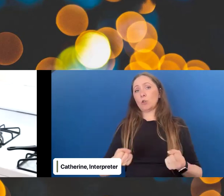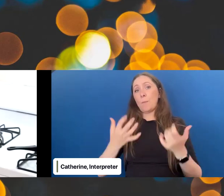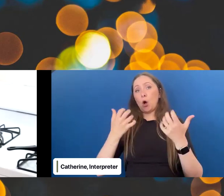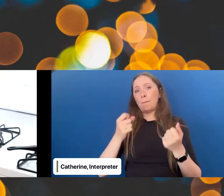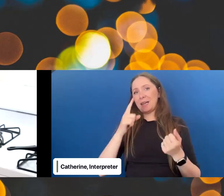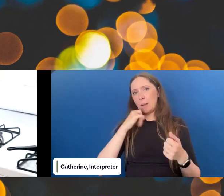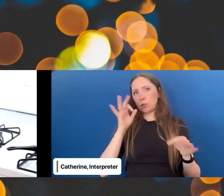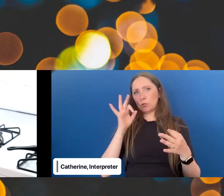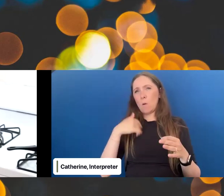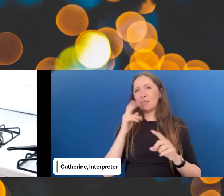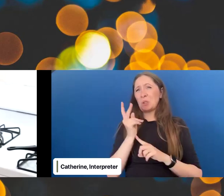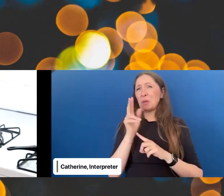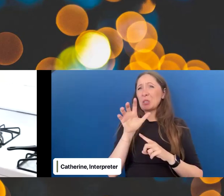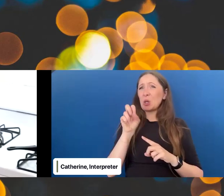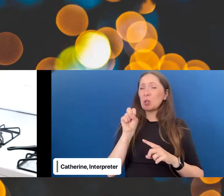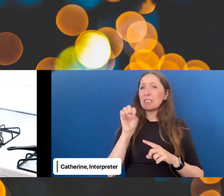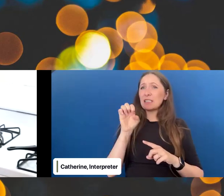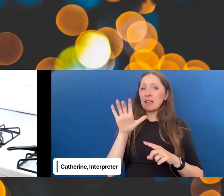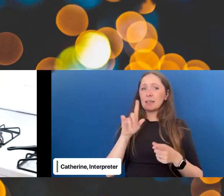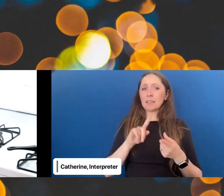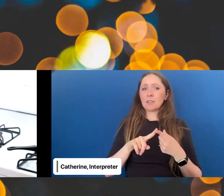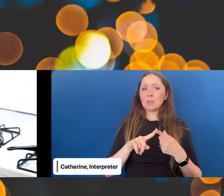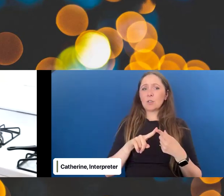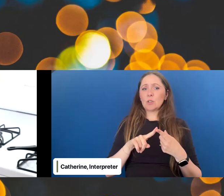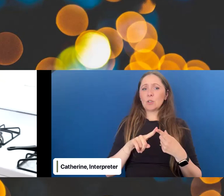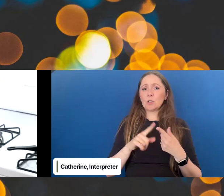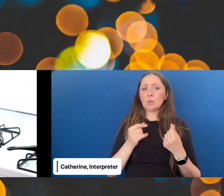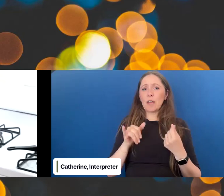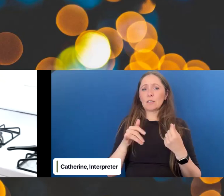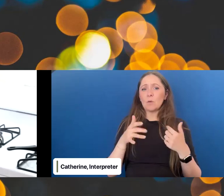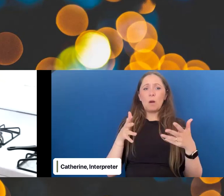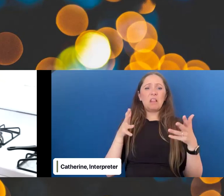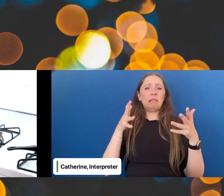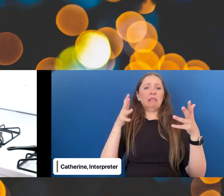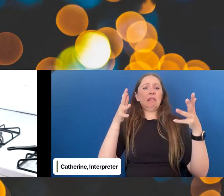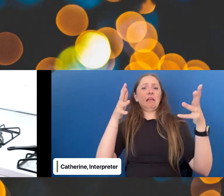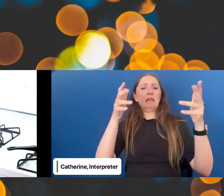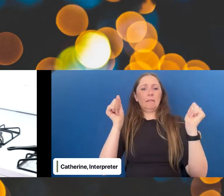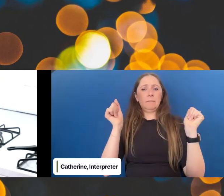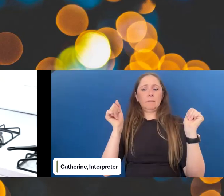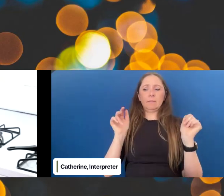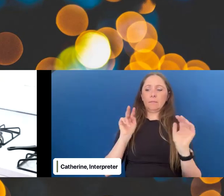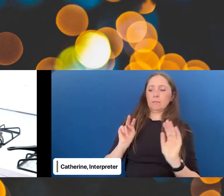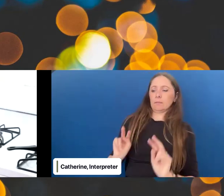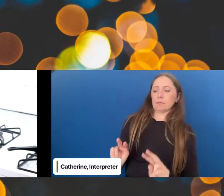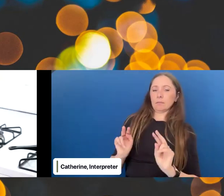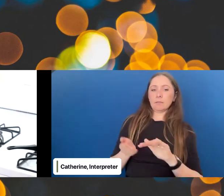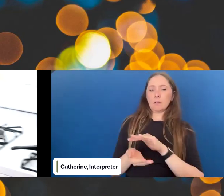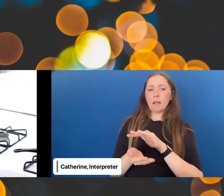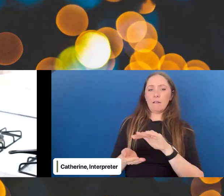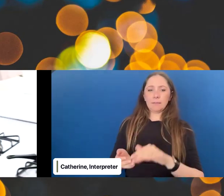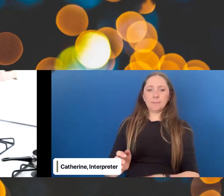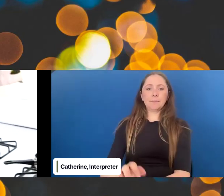2 minutes and 30 seconds to spare for now while we're doing this. So just